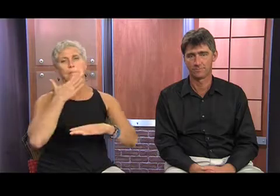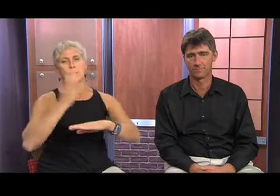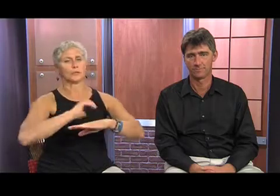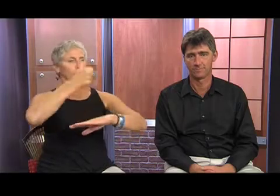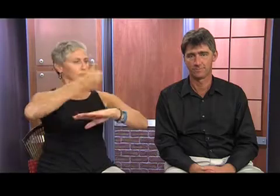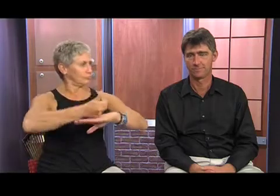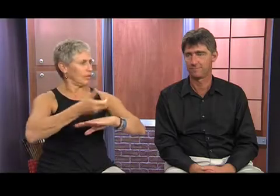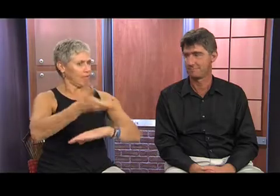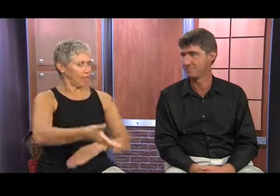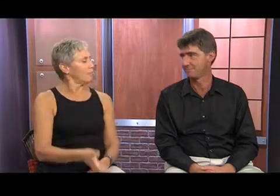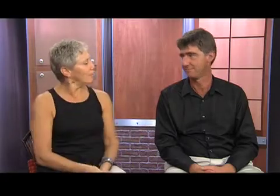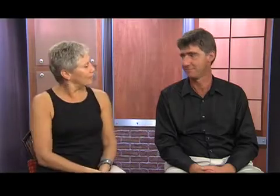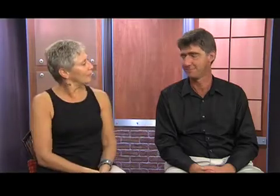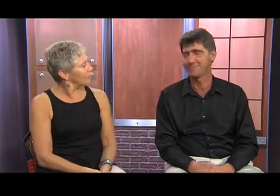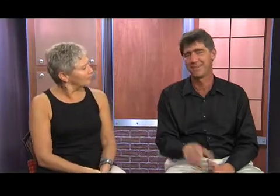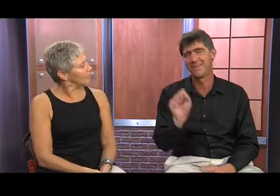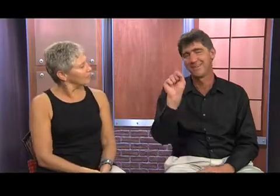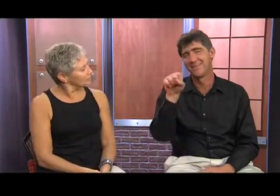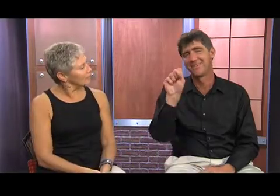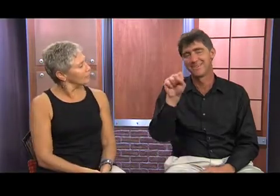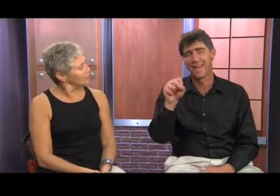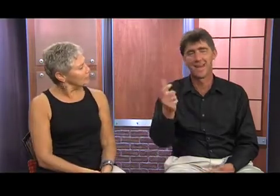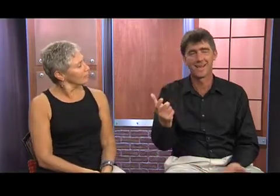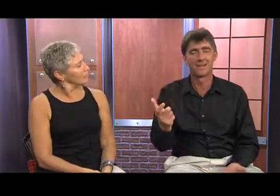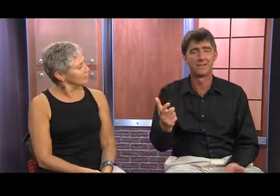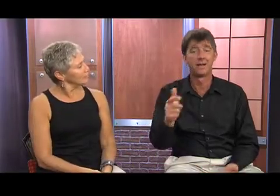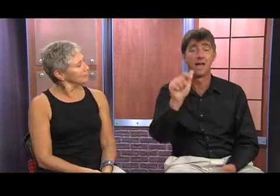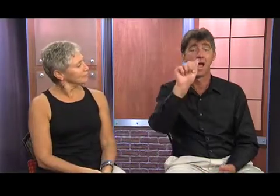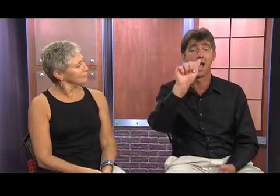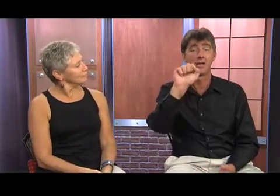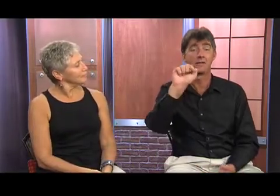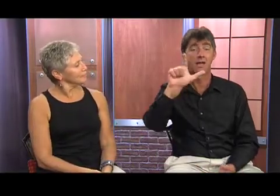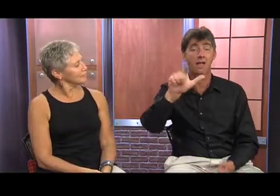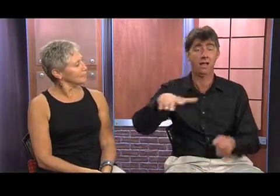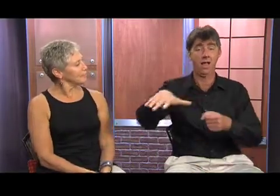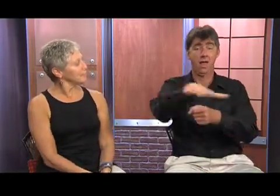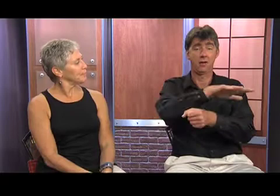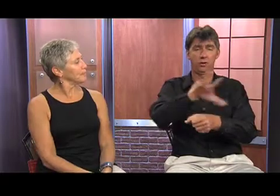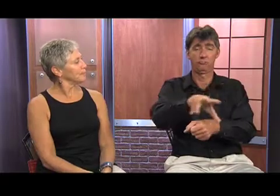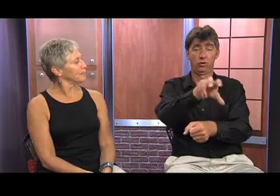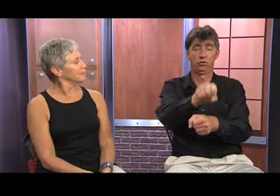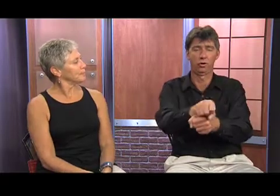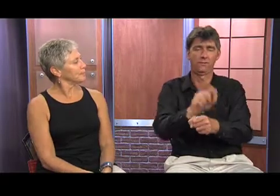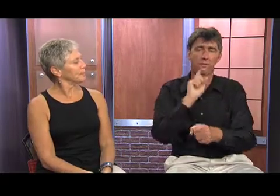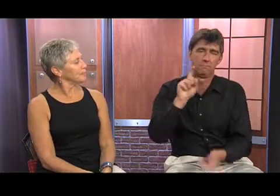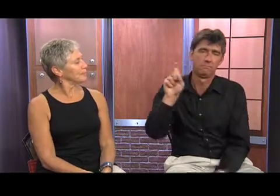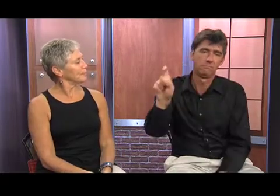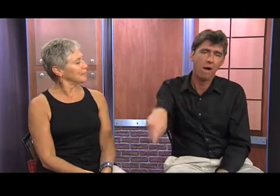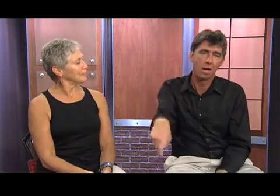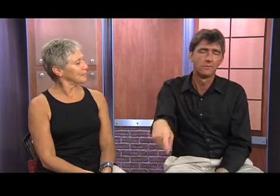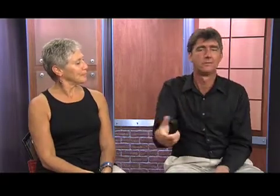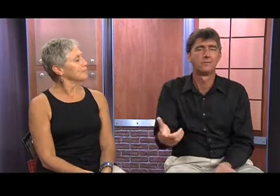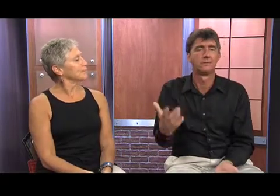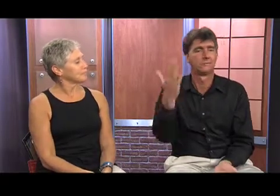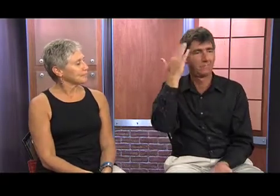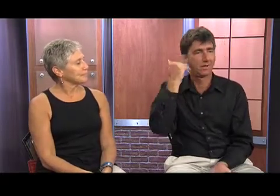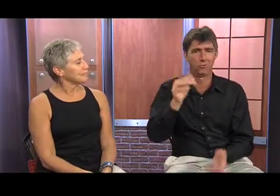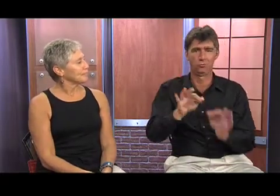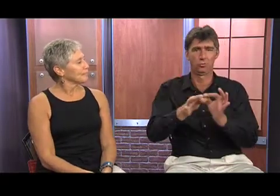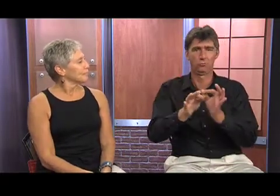Yeah, the need for preferred seating is rather necessary, just given the fact that this is a